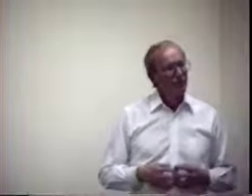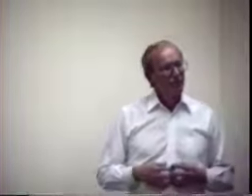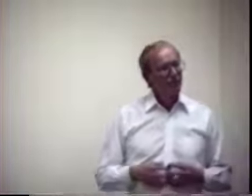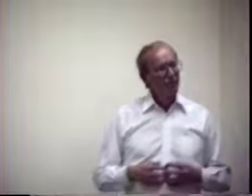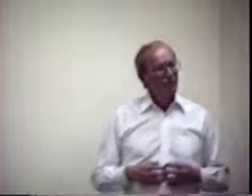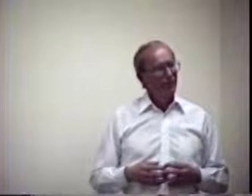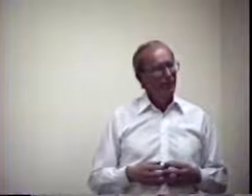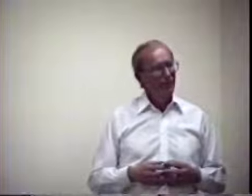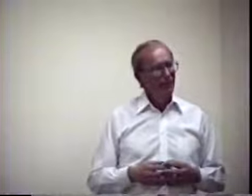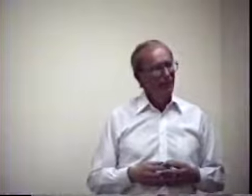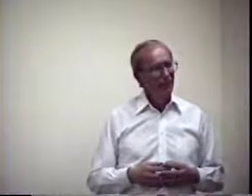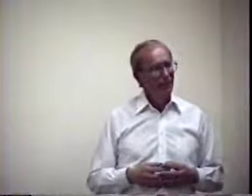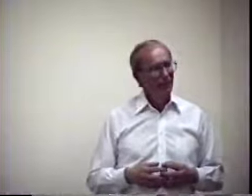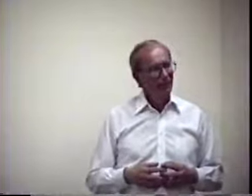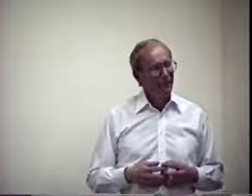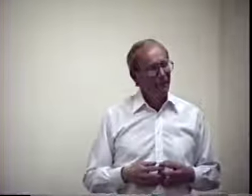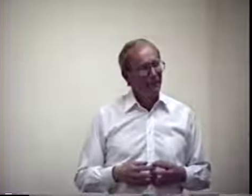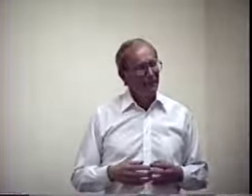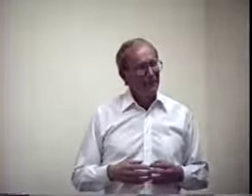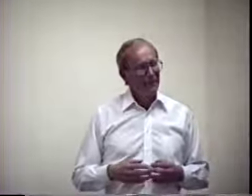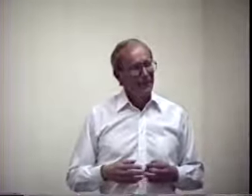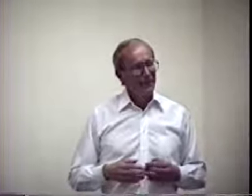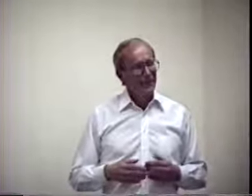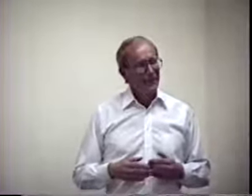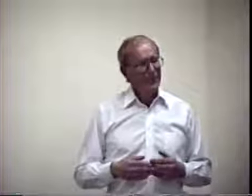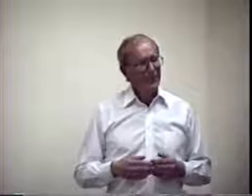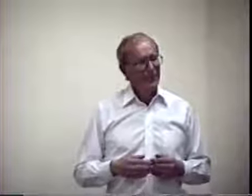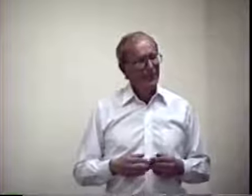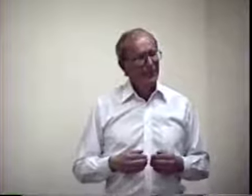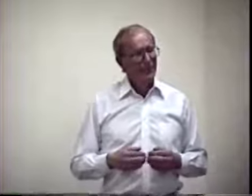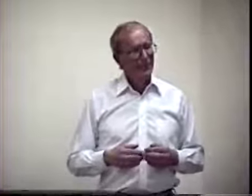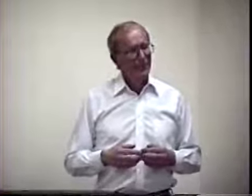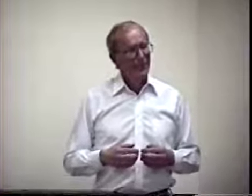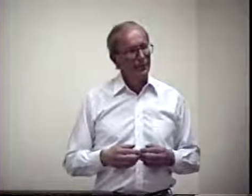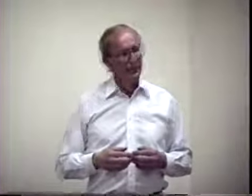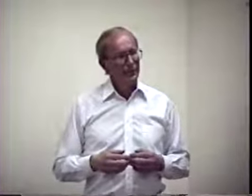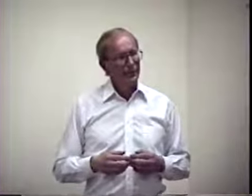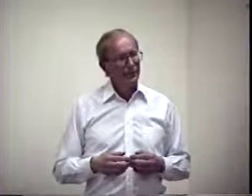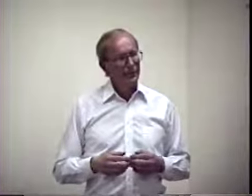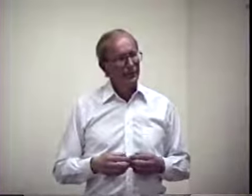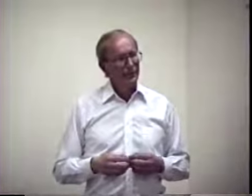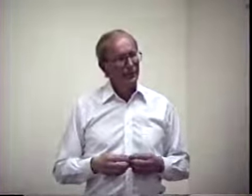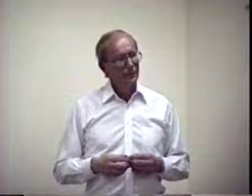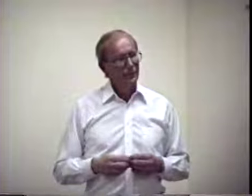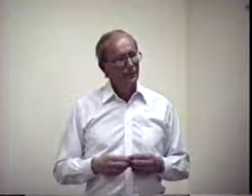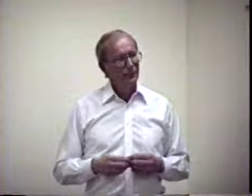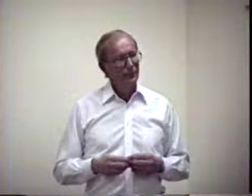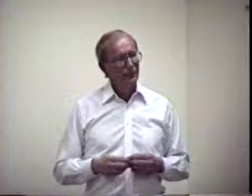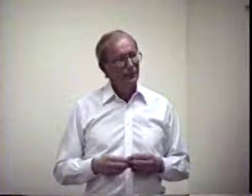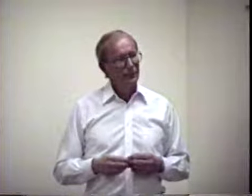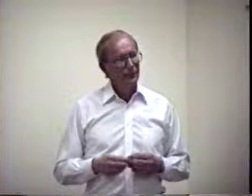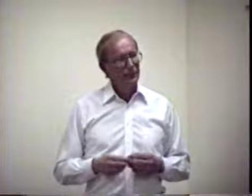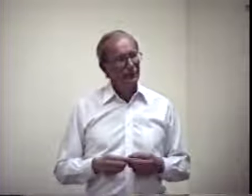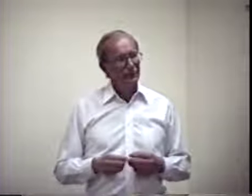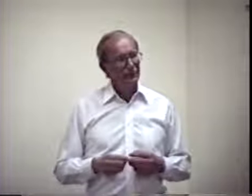when you was able to communicate with this lady in her own sign, that was